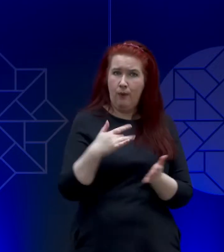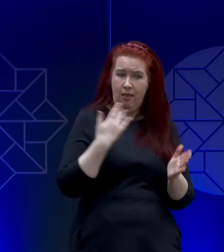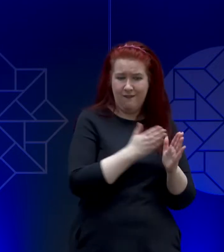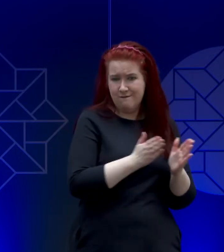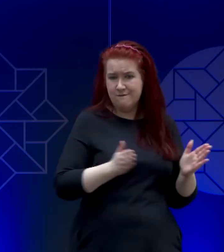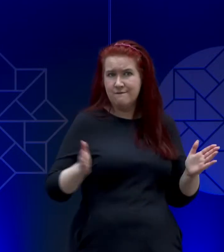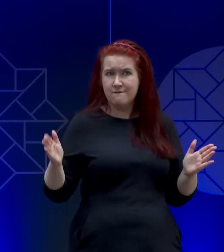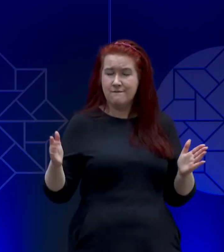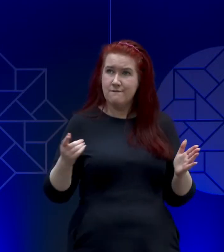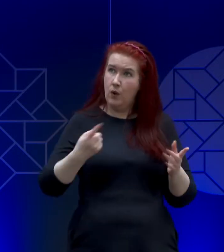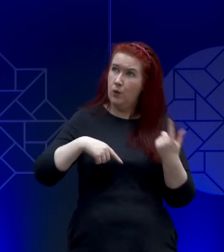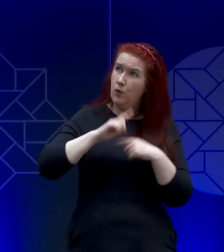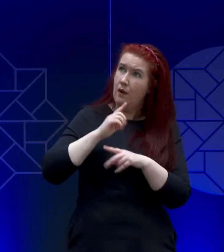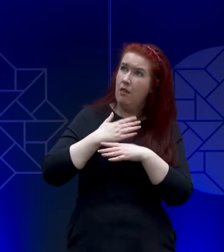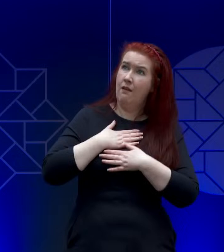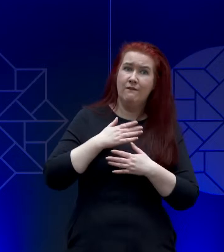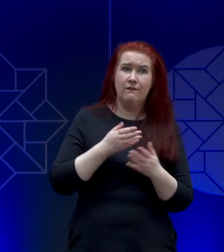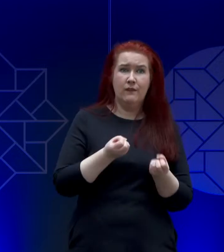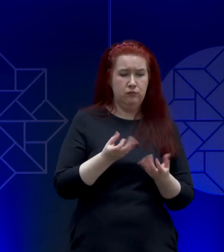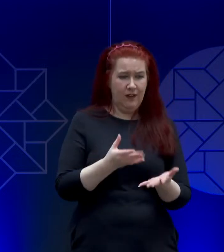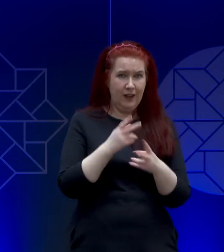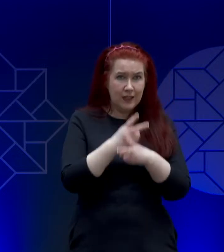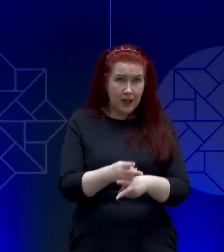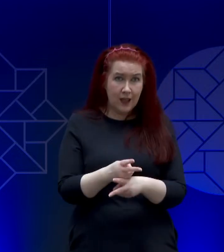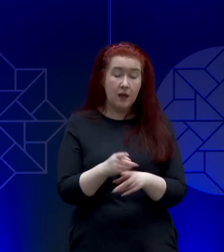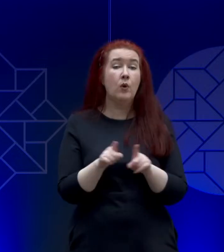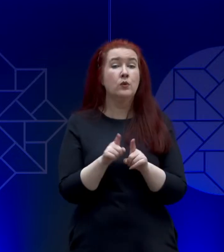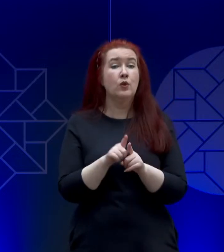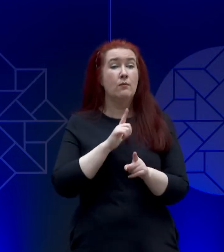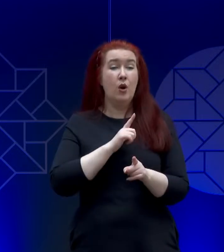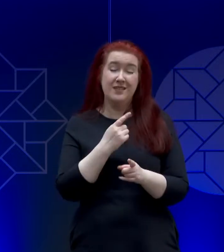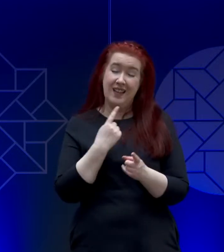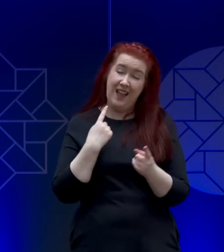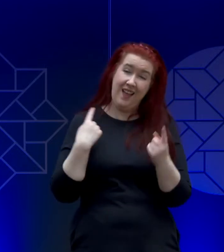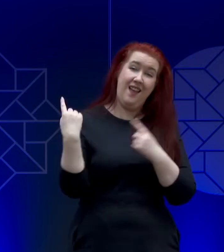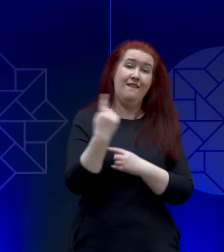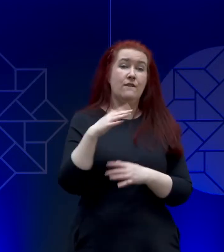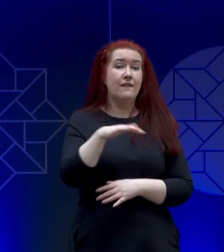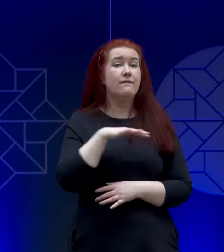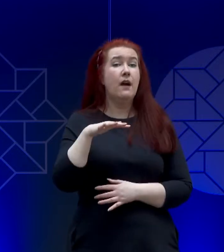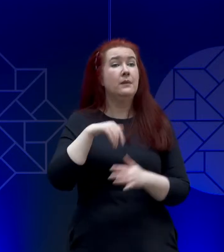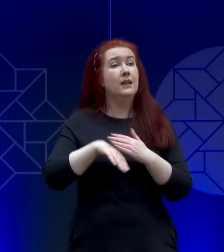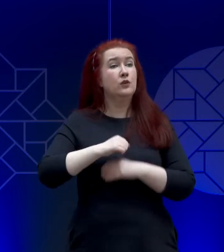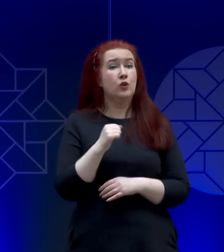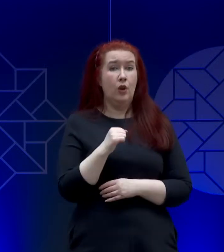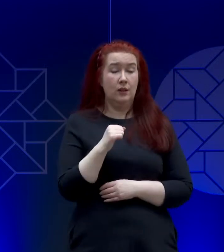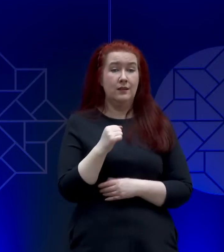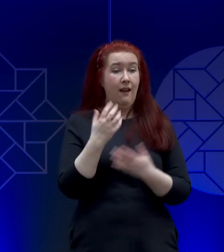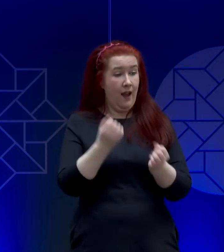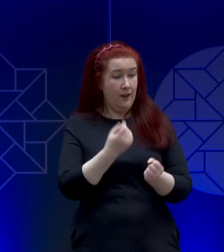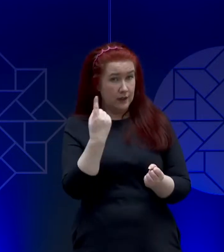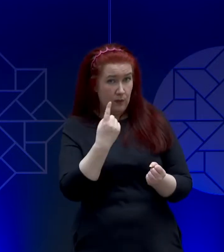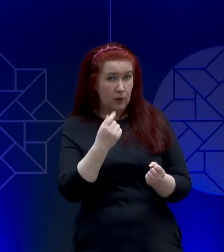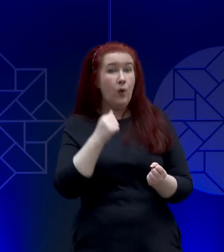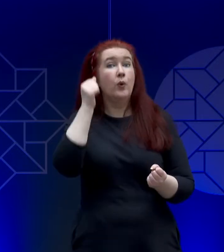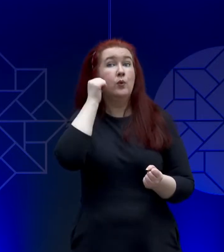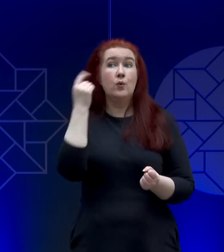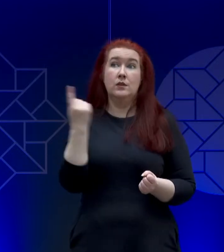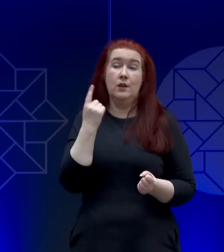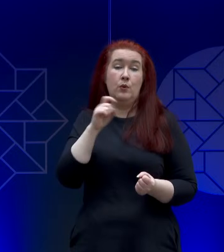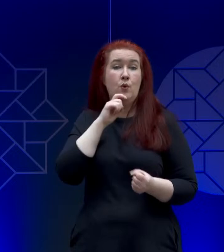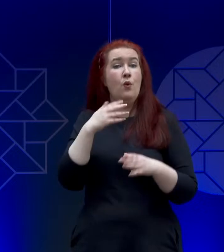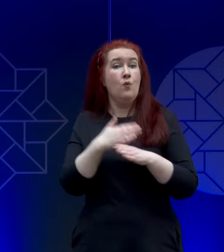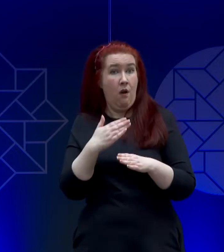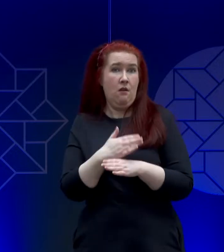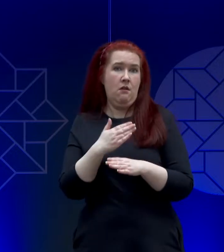of those we love, but also because every single family in Scotland will have someone or know someone who works in the National